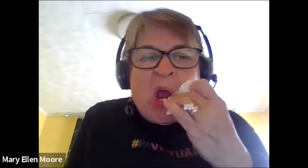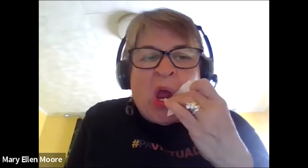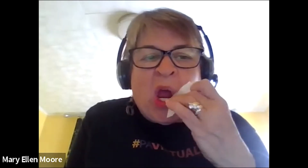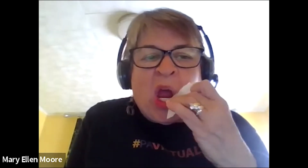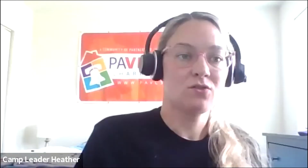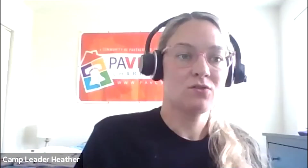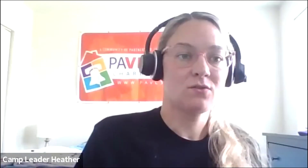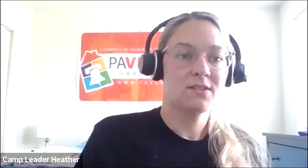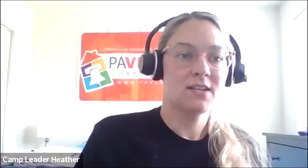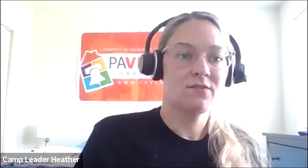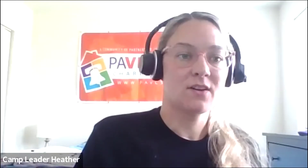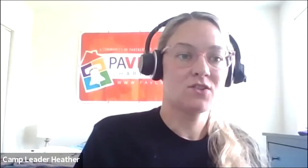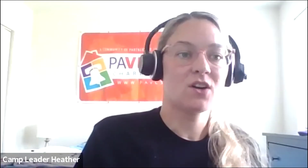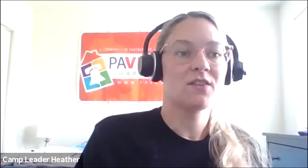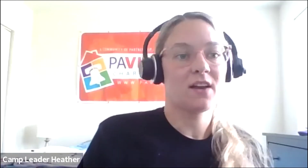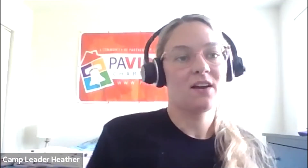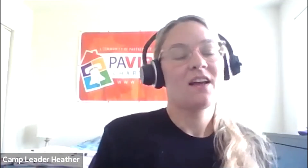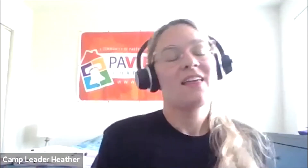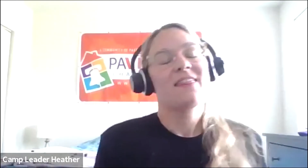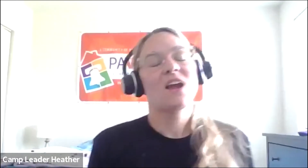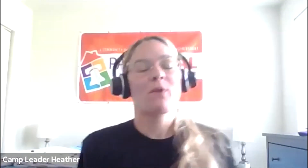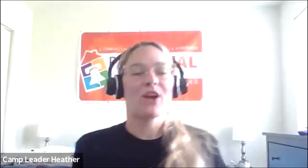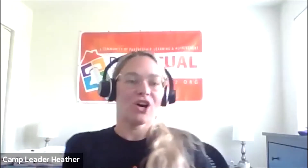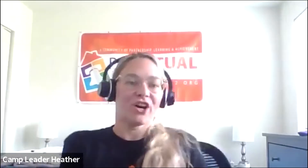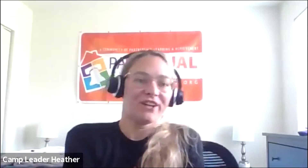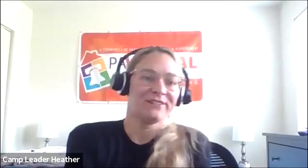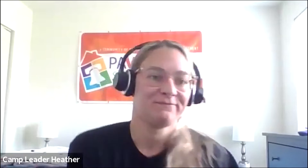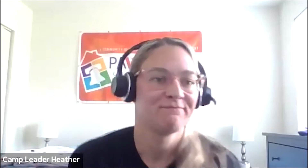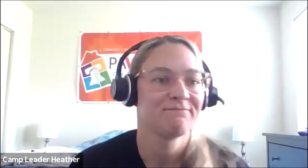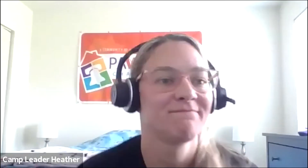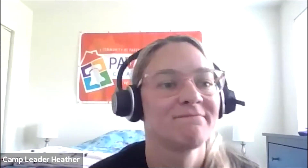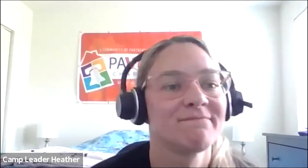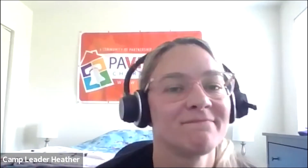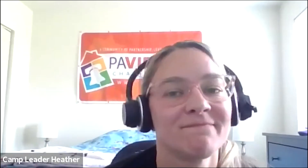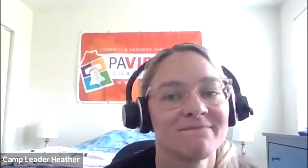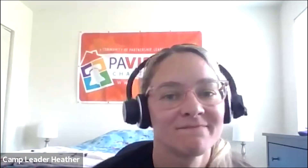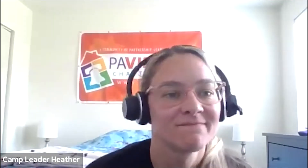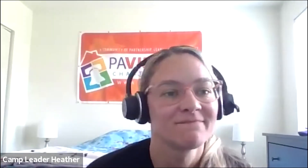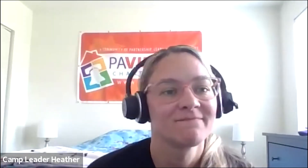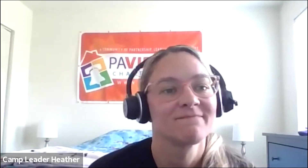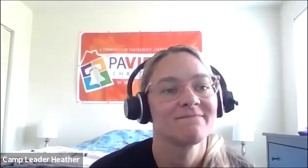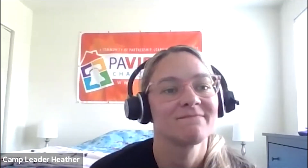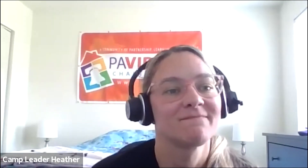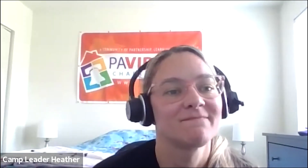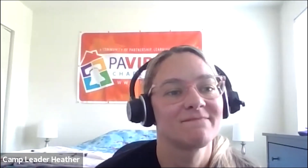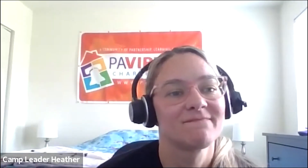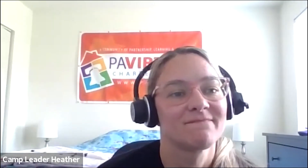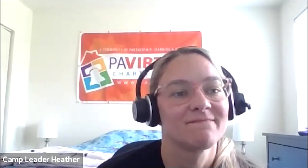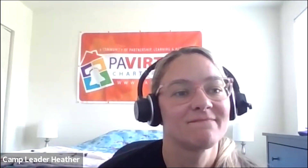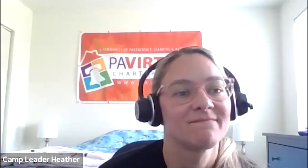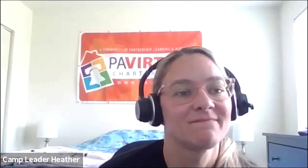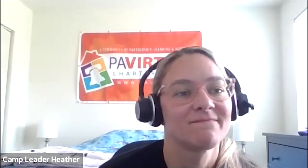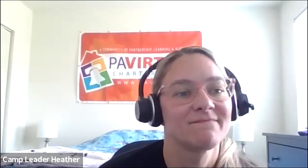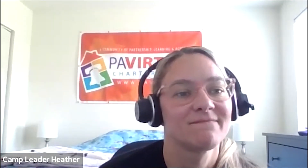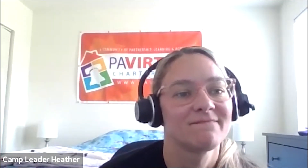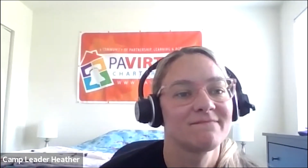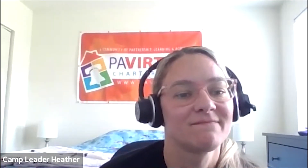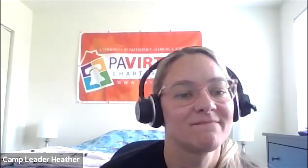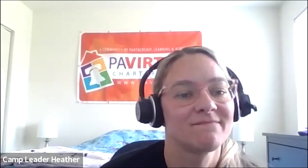Do you see Renji? Oh, there we are.